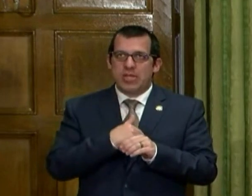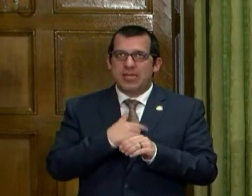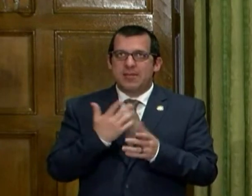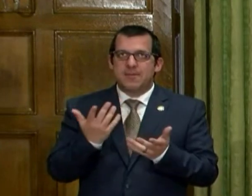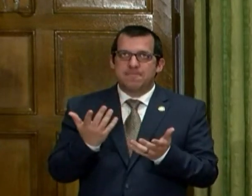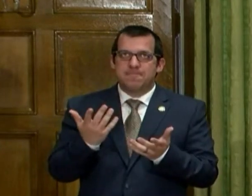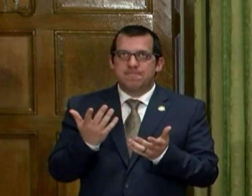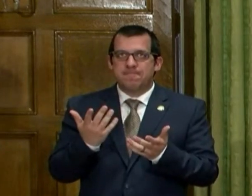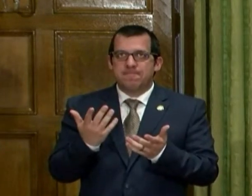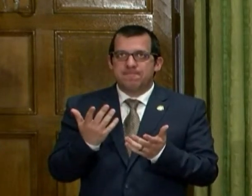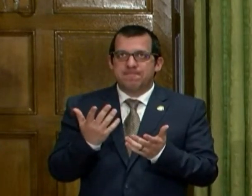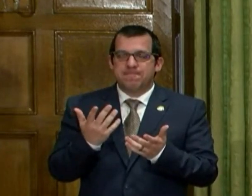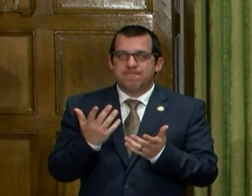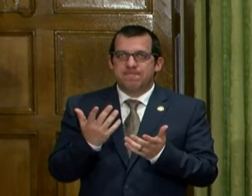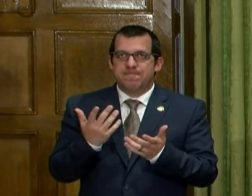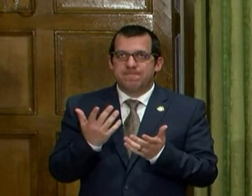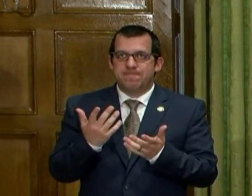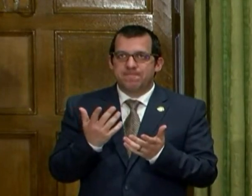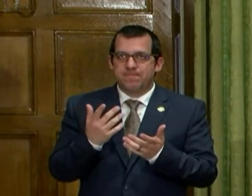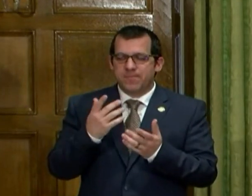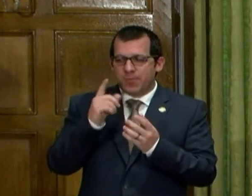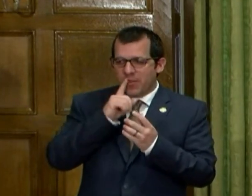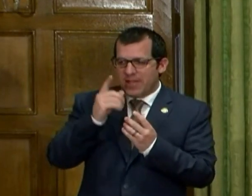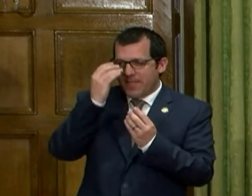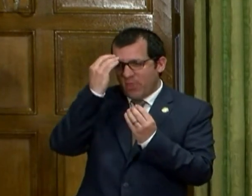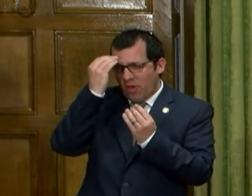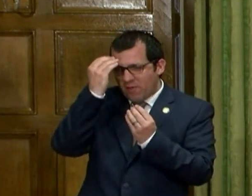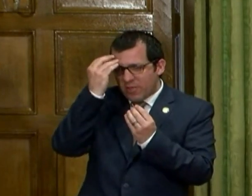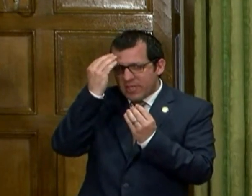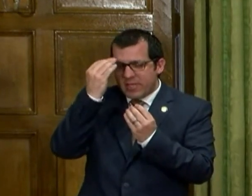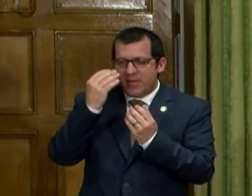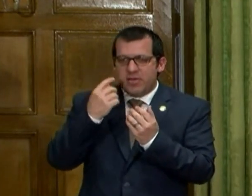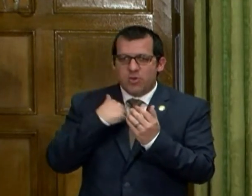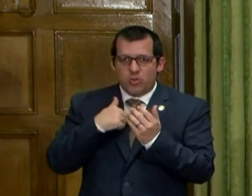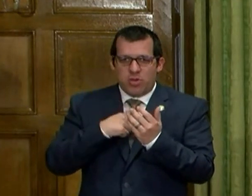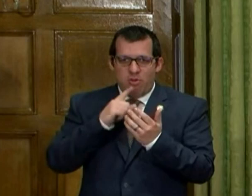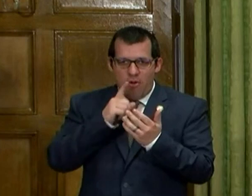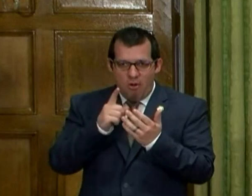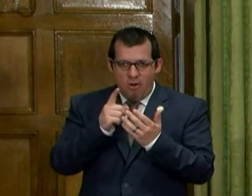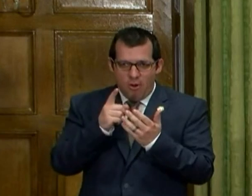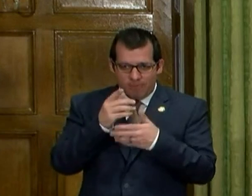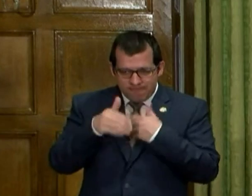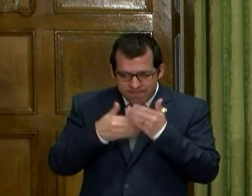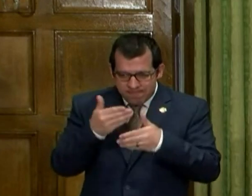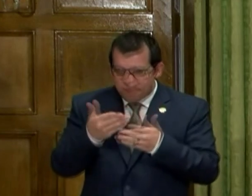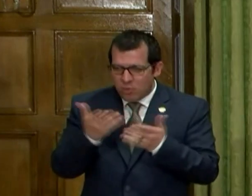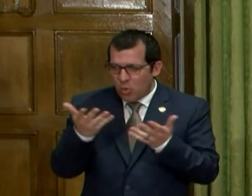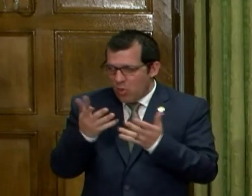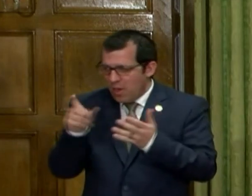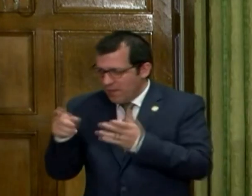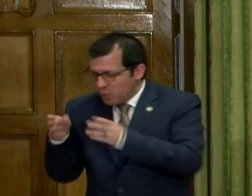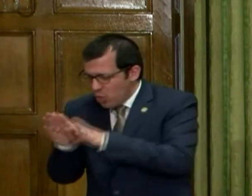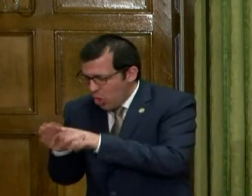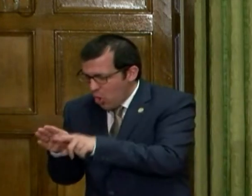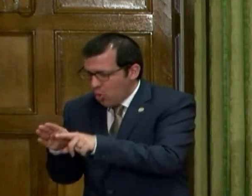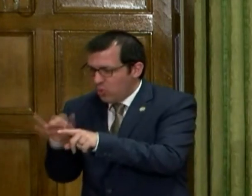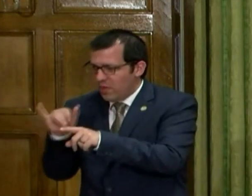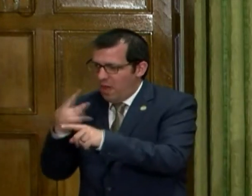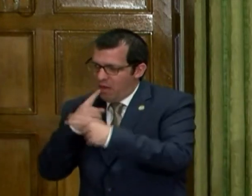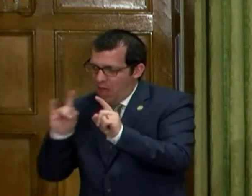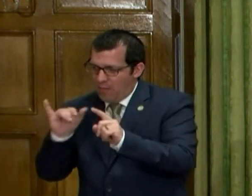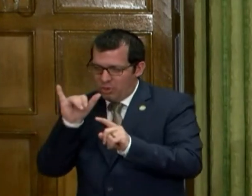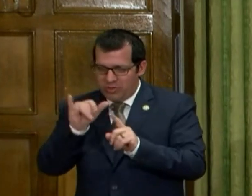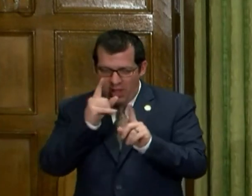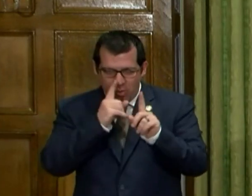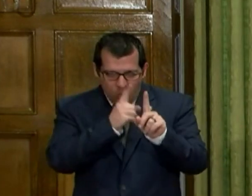it very thoughtfully. We're going through it as to what we need to close to accomplish our